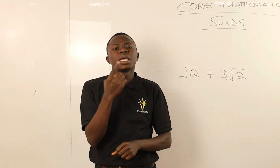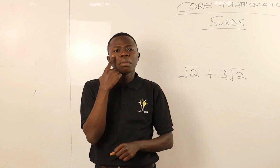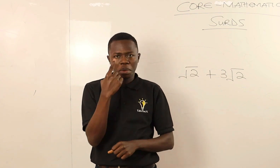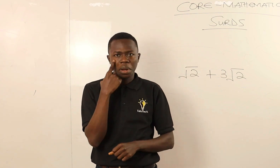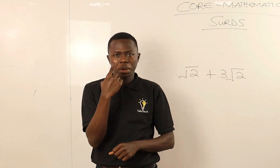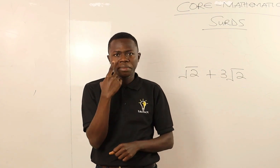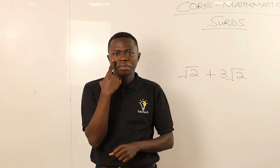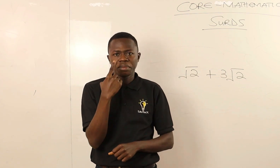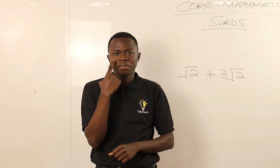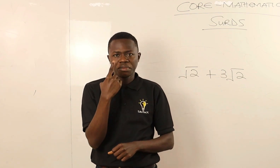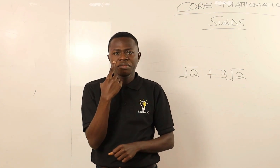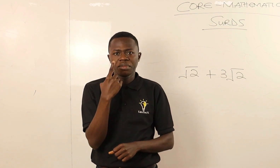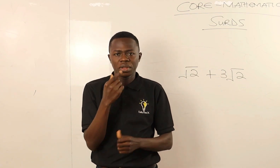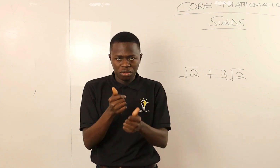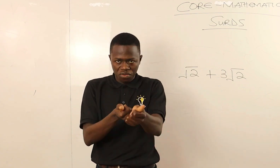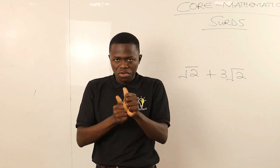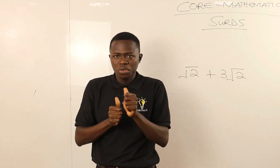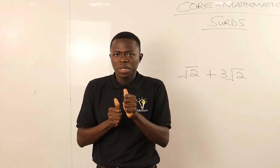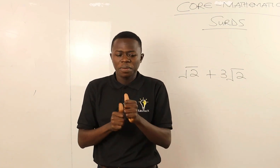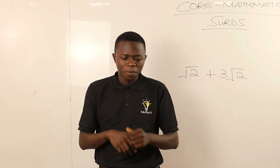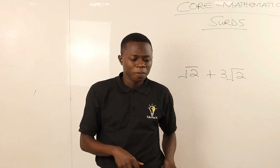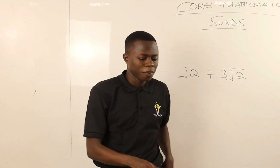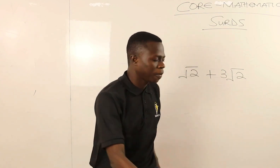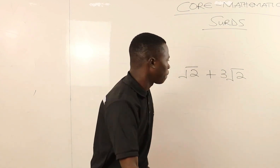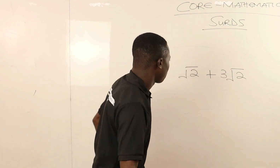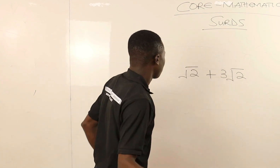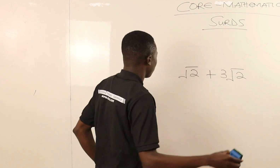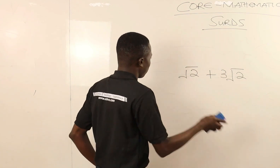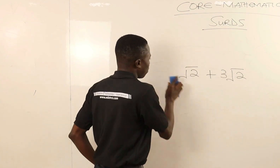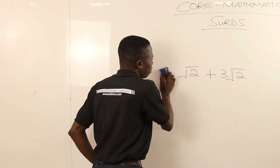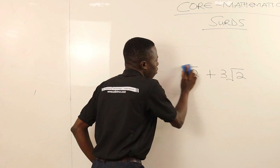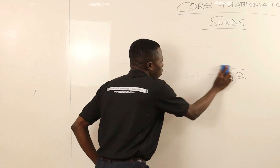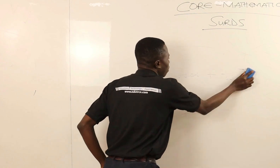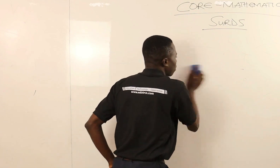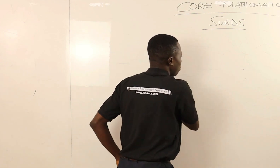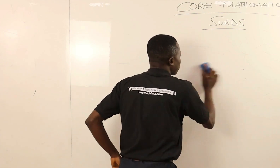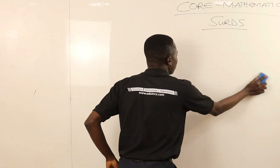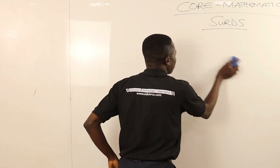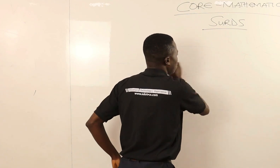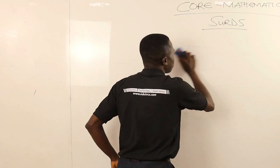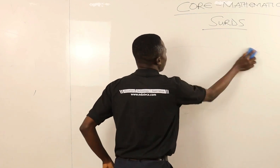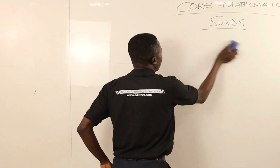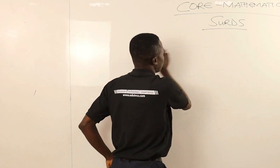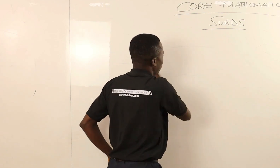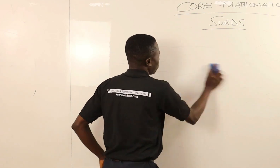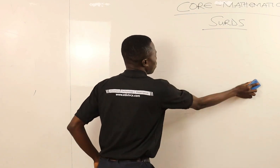now. Now the real question is, how do we solve questions like